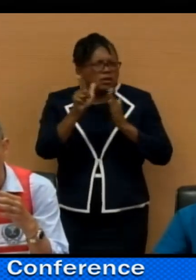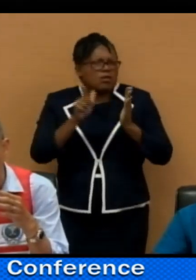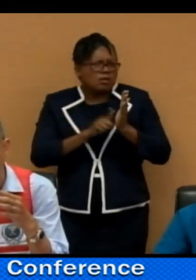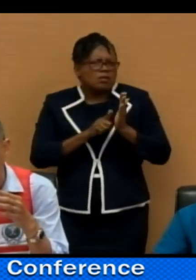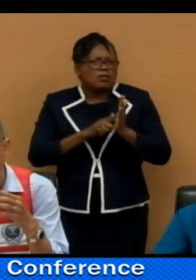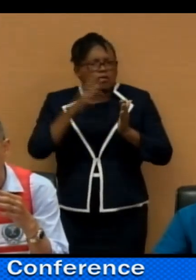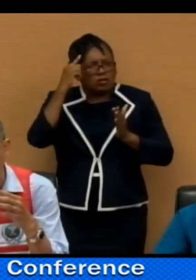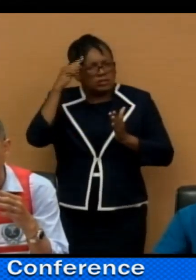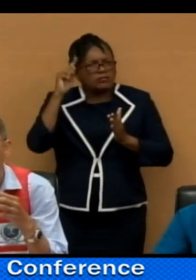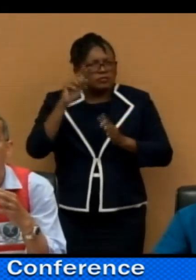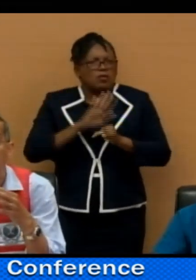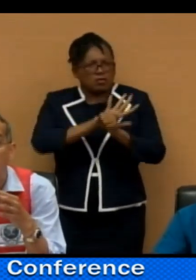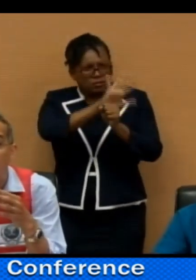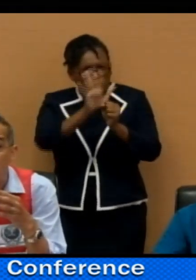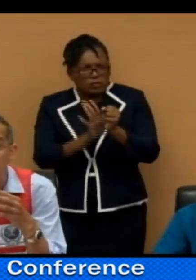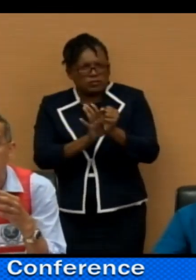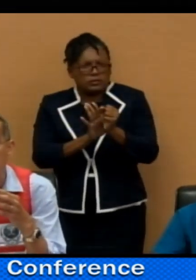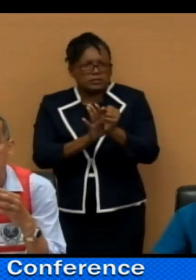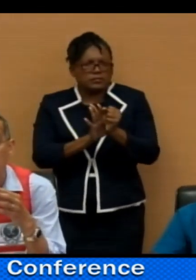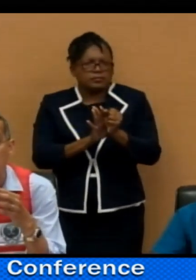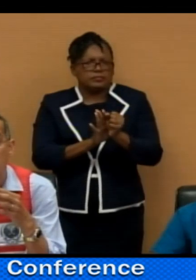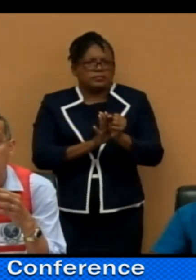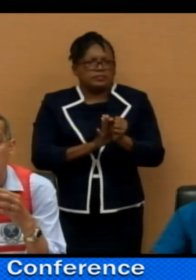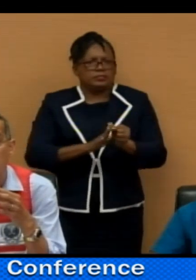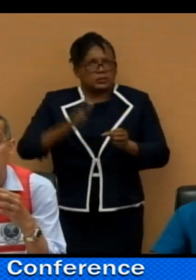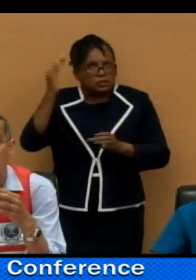over an abundance of caution.